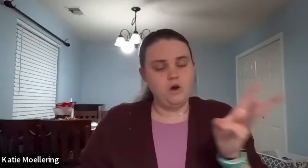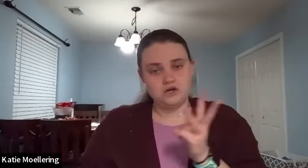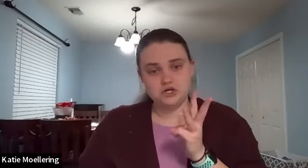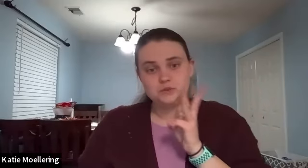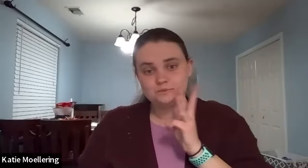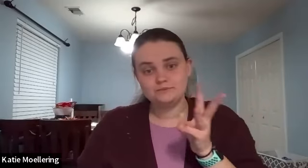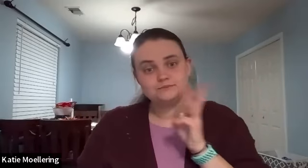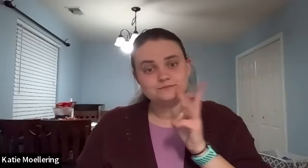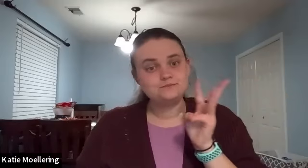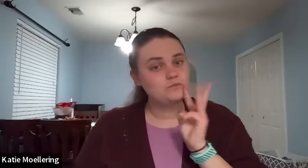water,